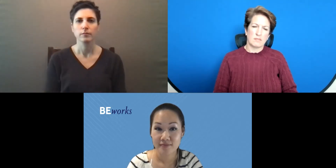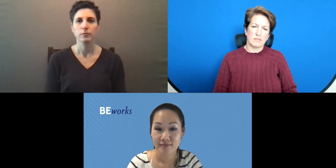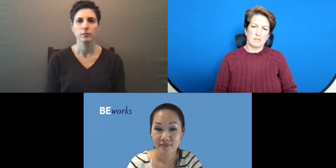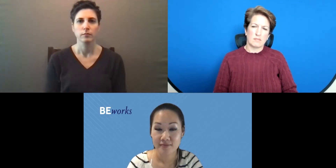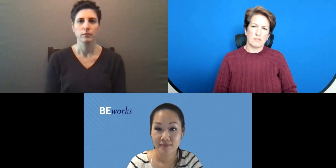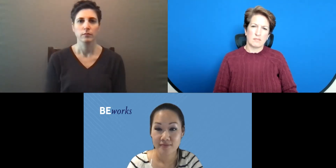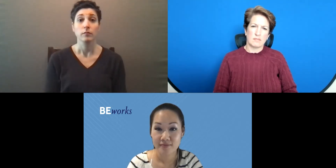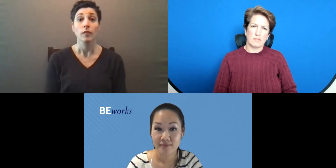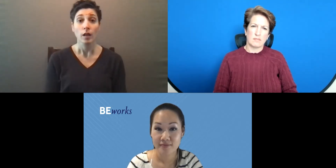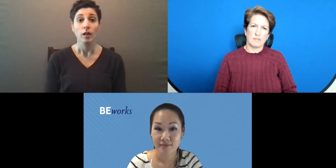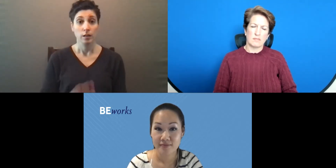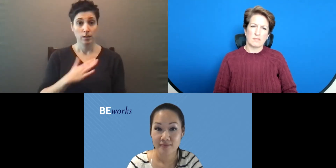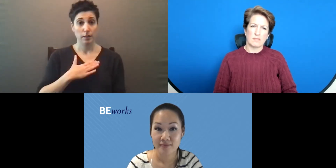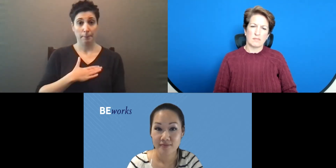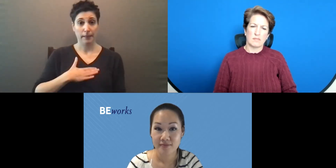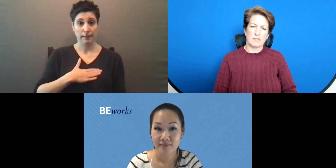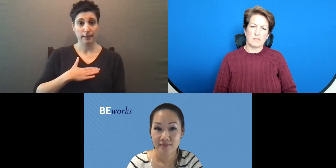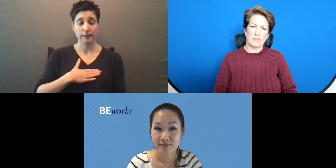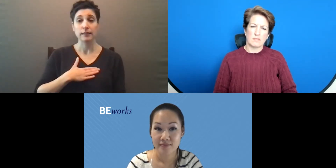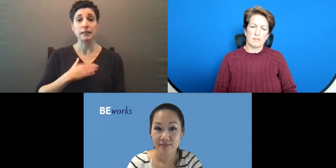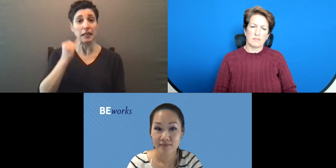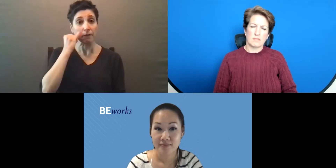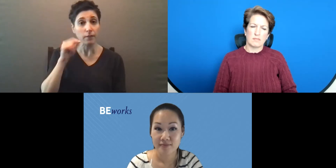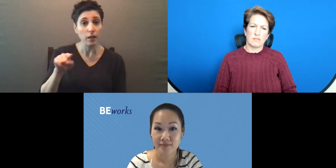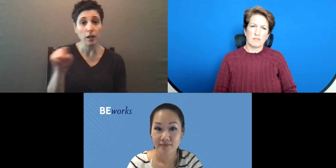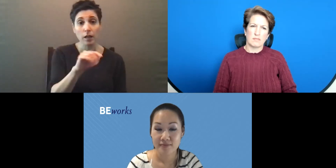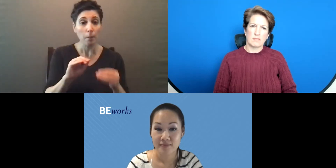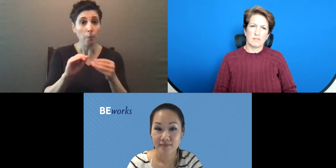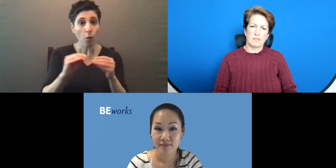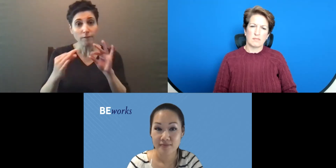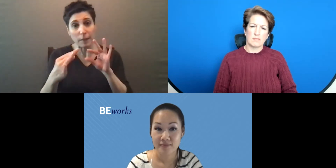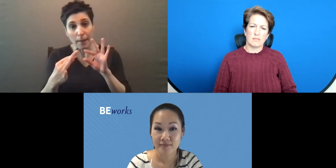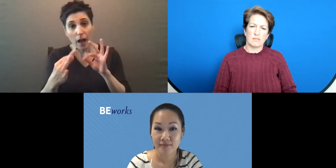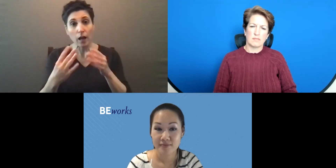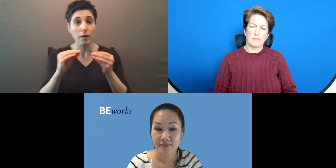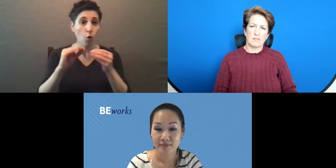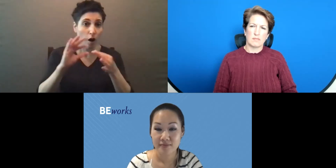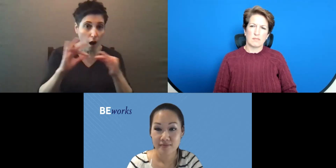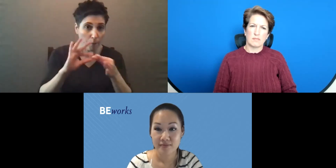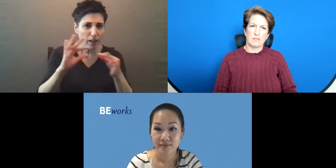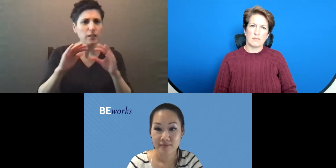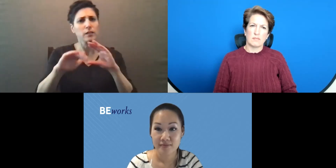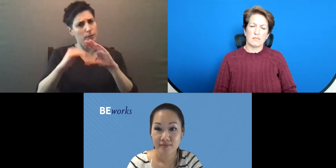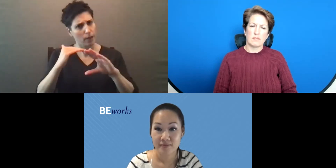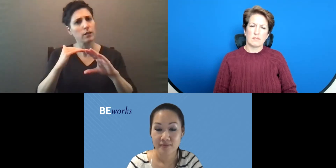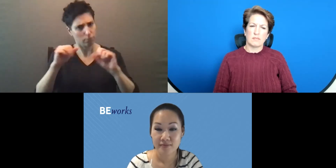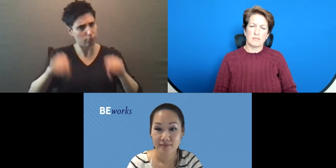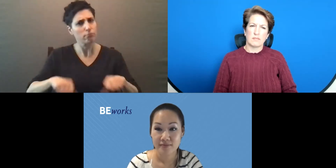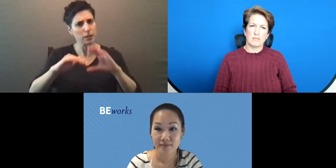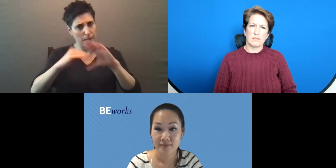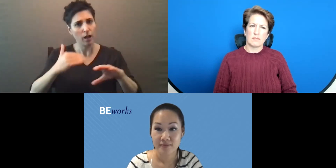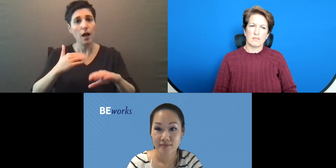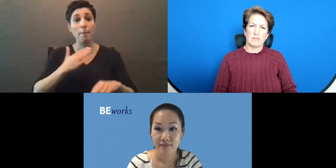And please, if you do have further comments or feedback for us, please feel free to send them to us by email. I shared my